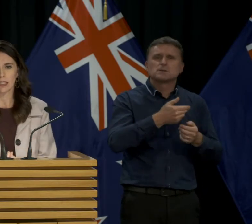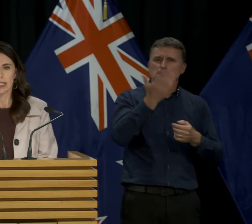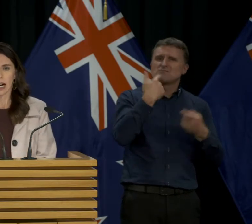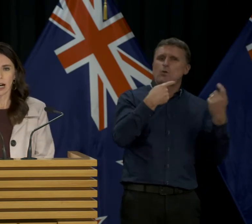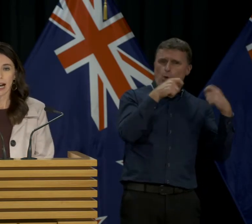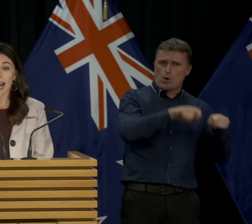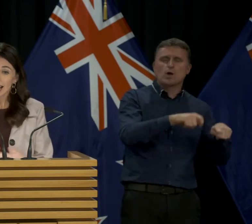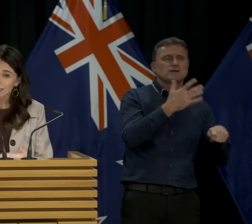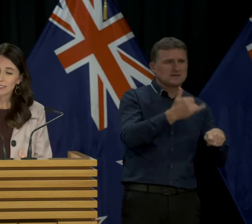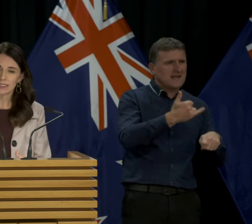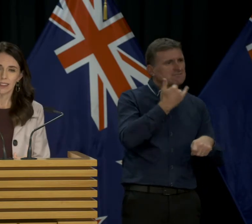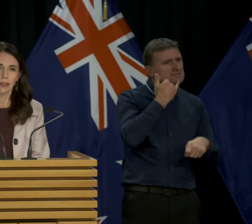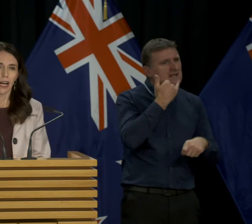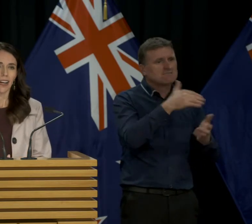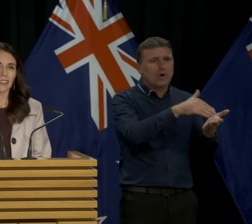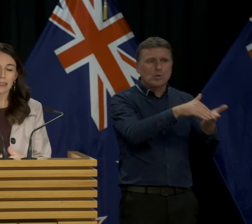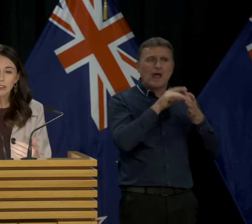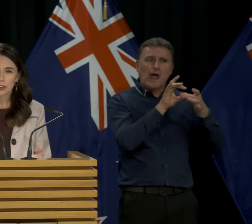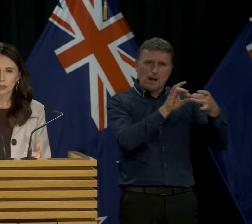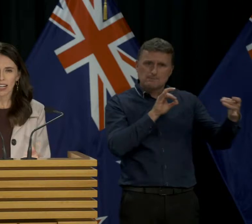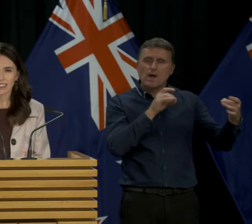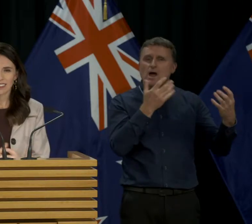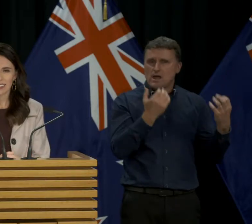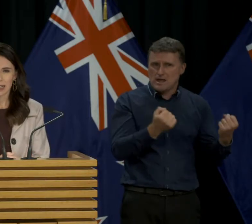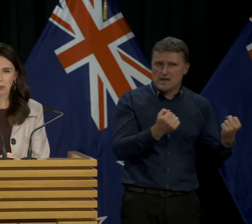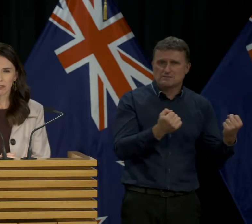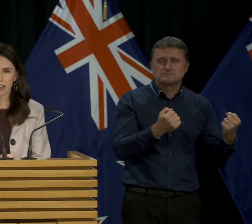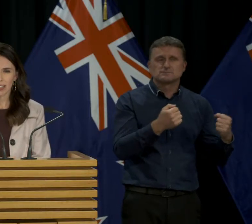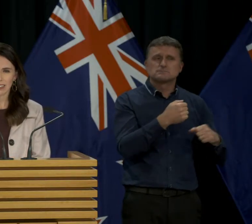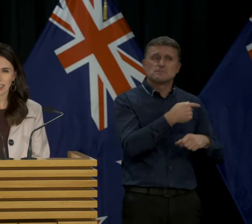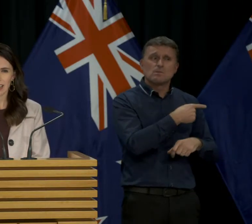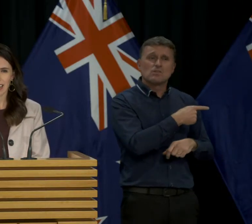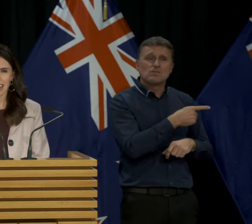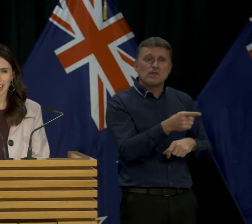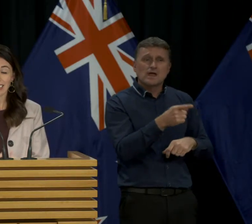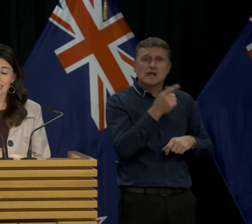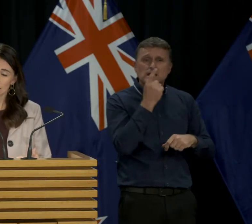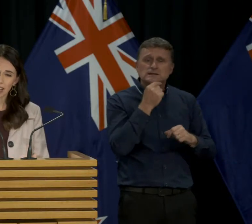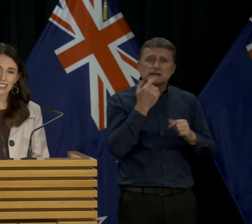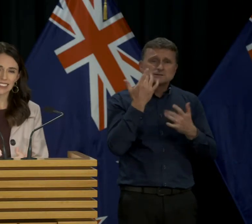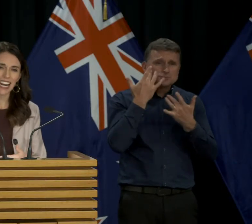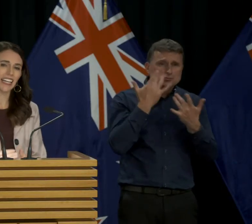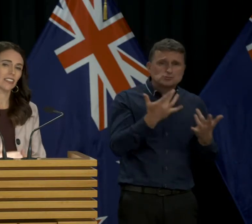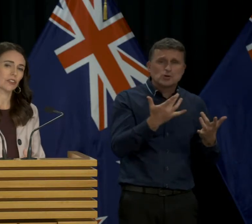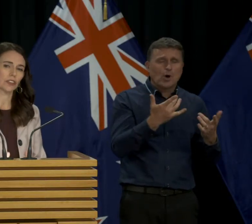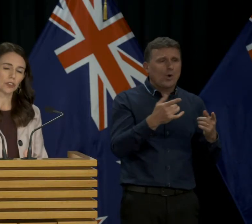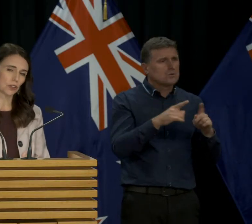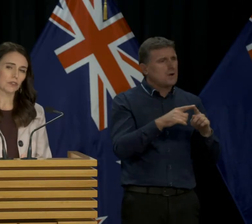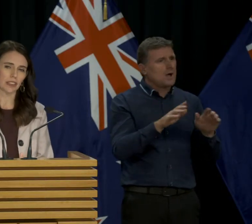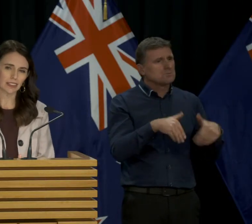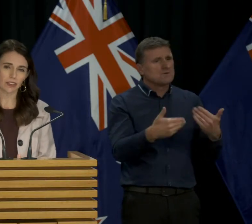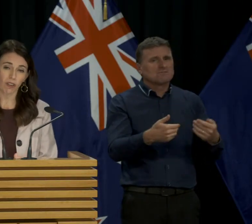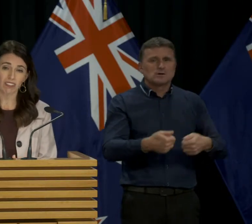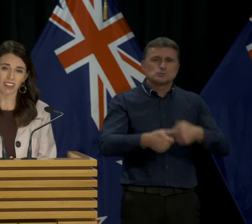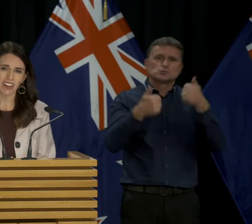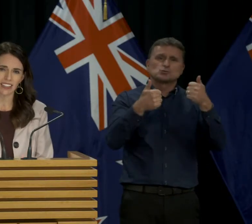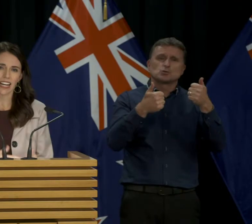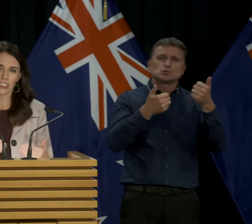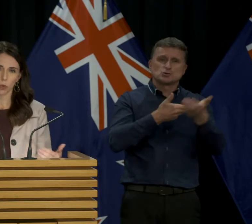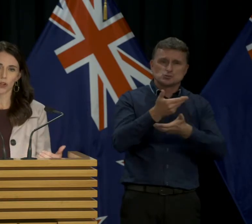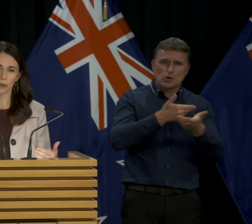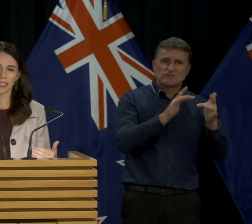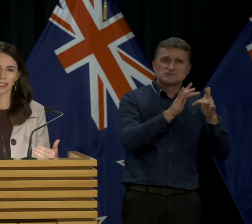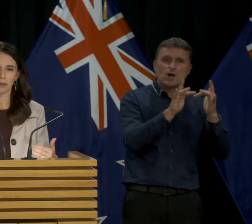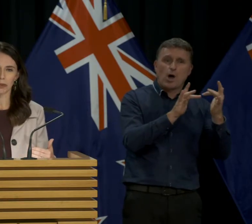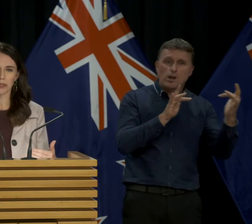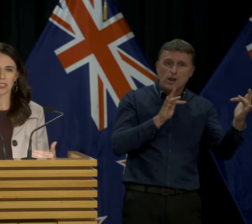period, and demonstrate that they provide, in some cases, as good a service online